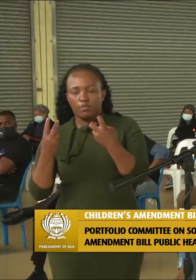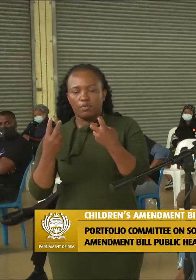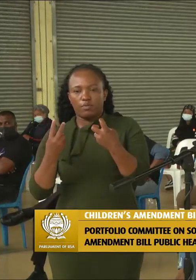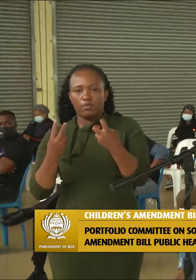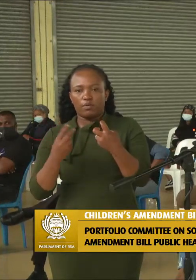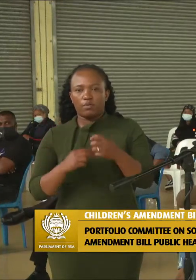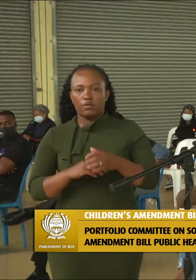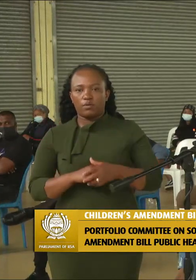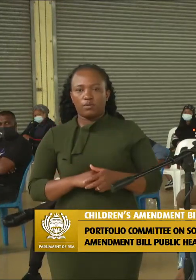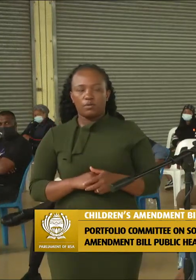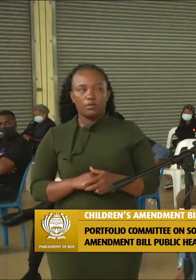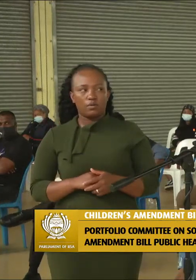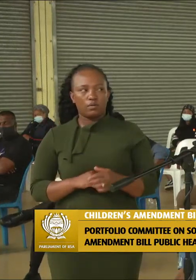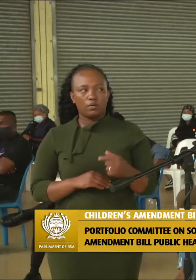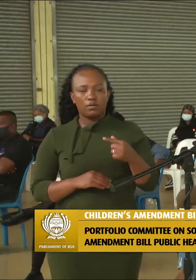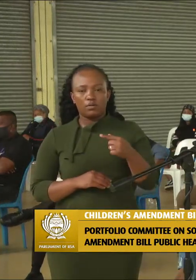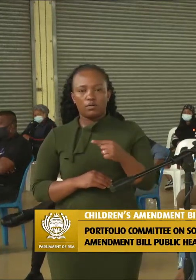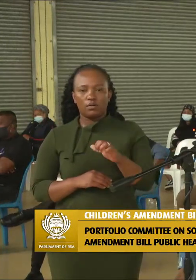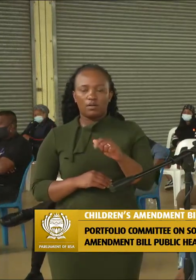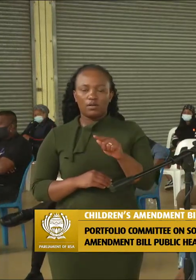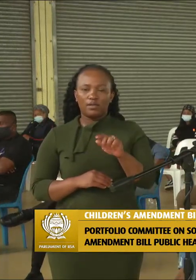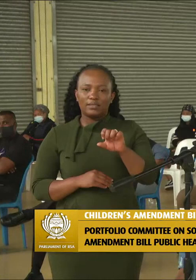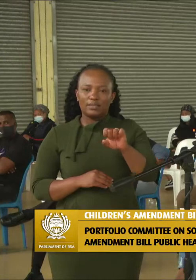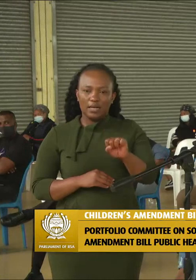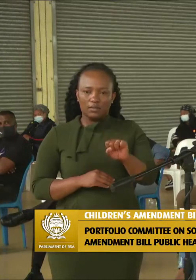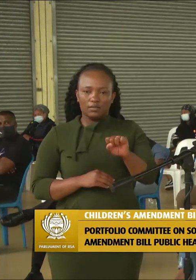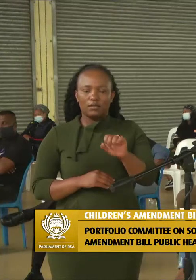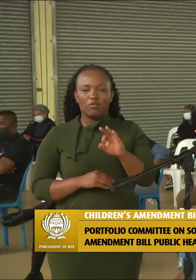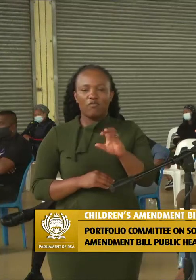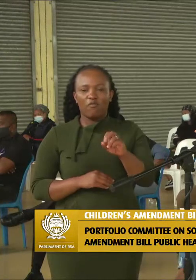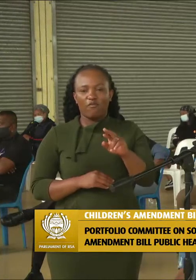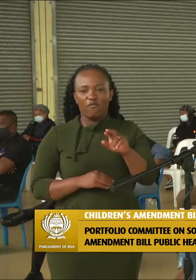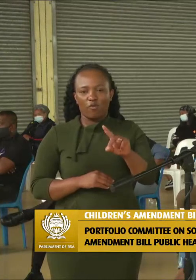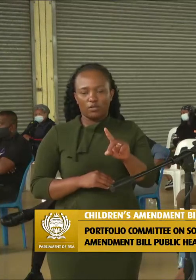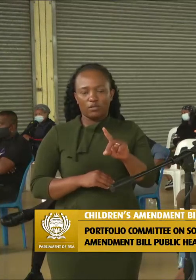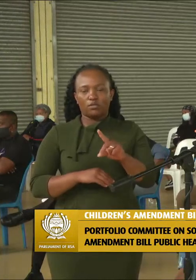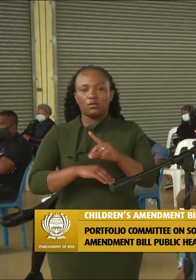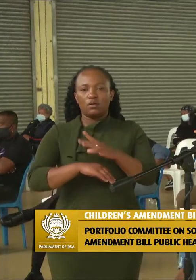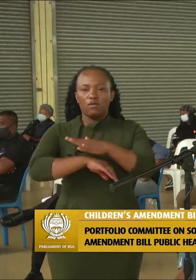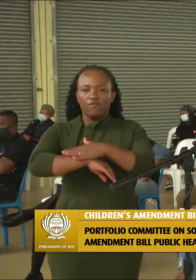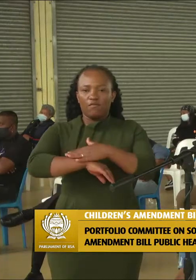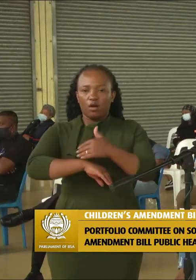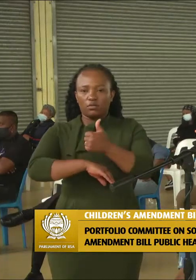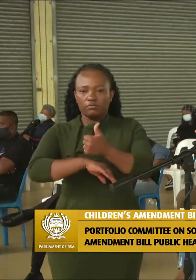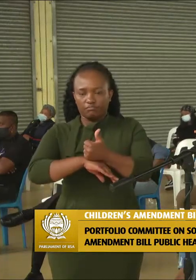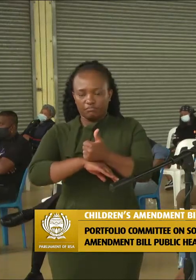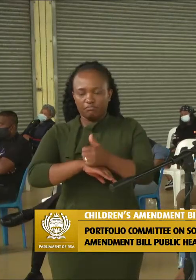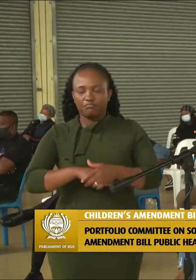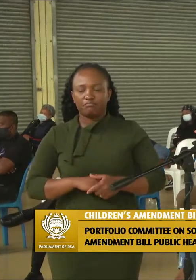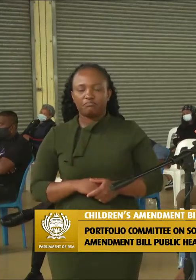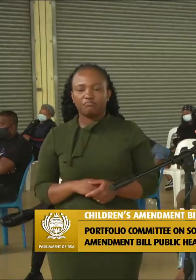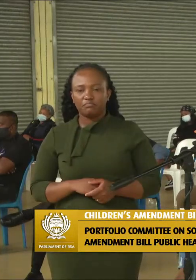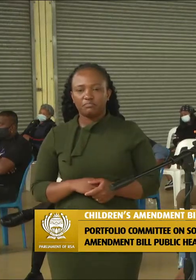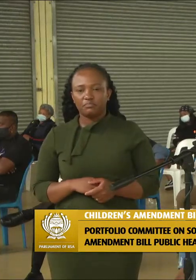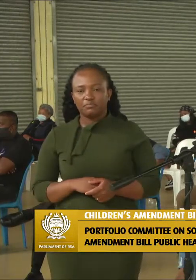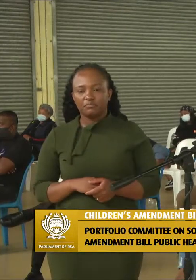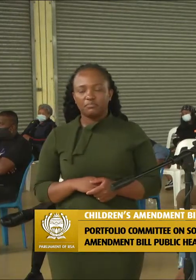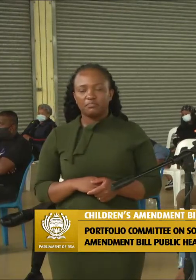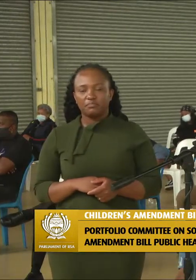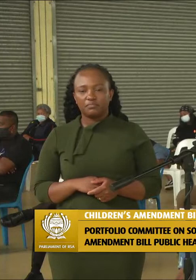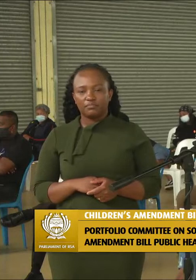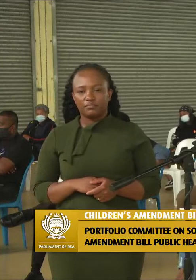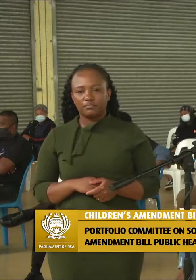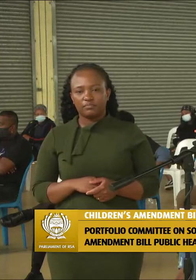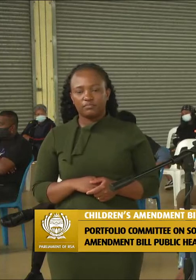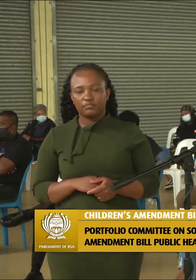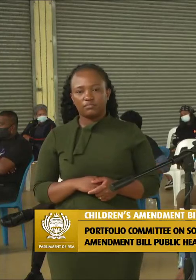Forward Foundation. Ngivela ke enhlanganweni ebizwa nge-Just Forward Foundation